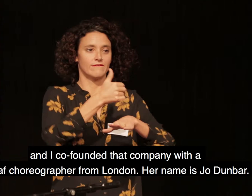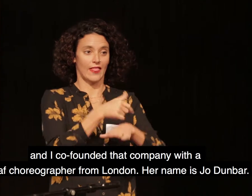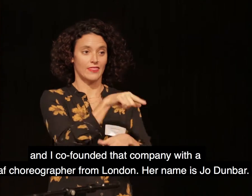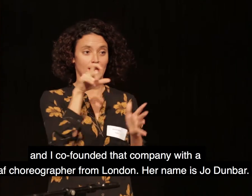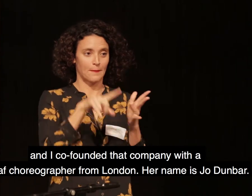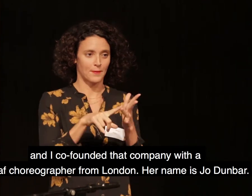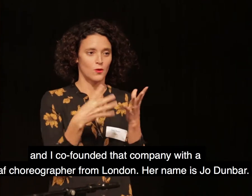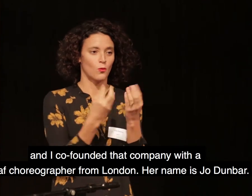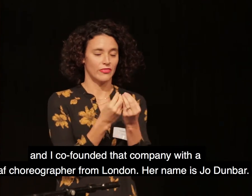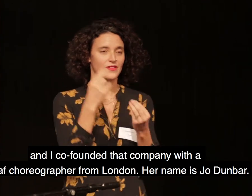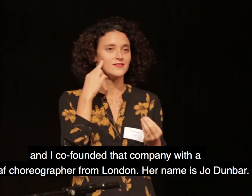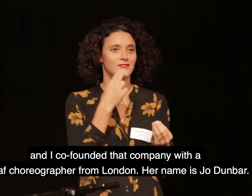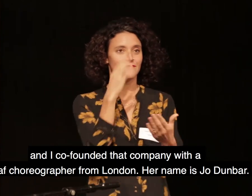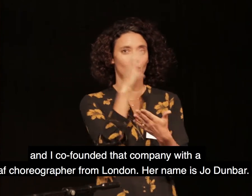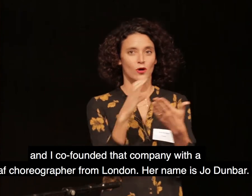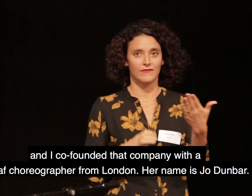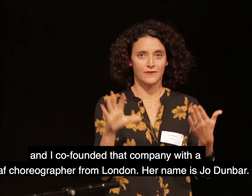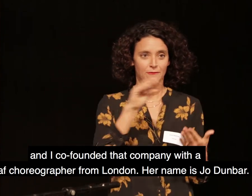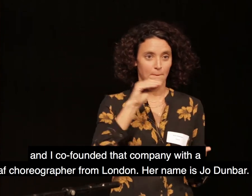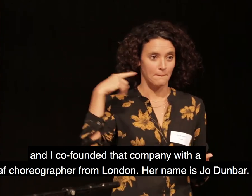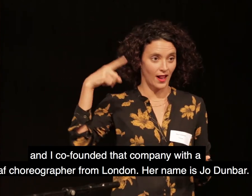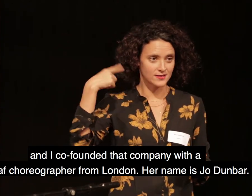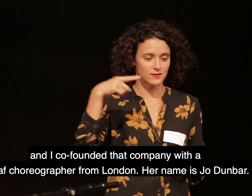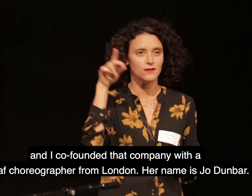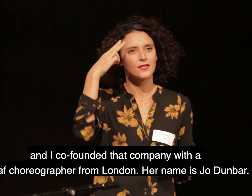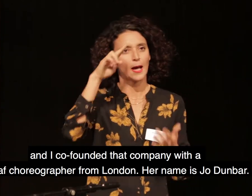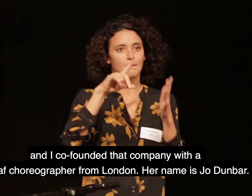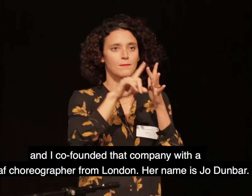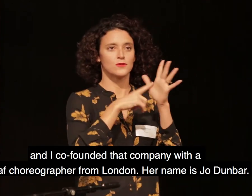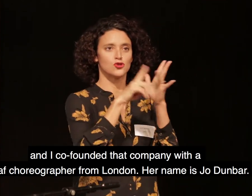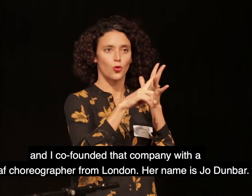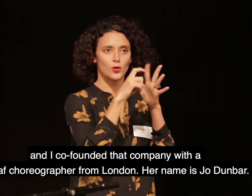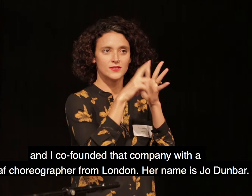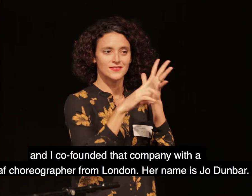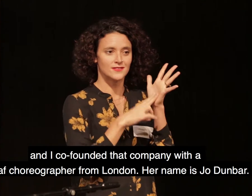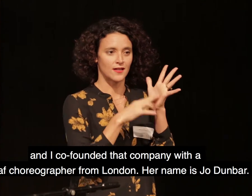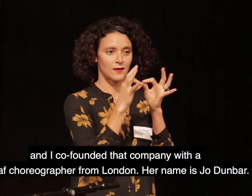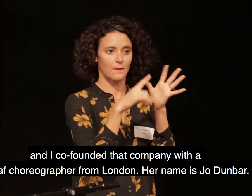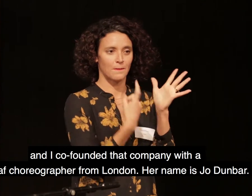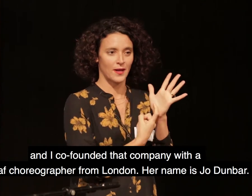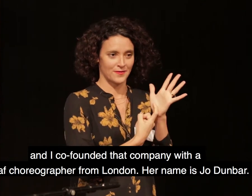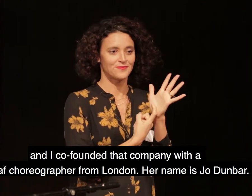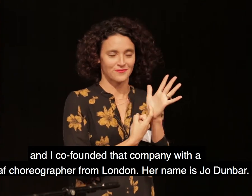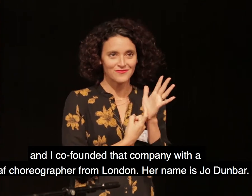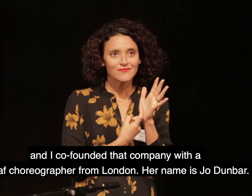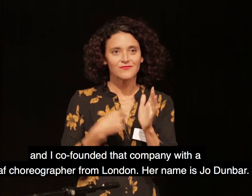2012. And I co-founded that company with a deaf choreographer from London. Her name is Jo Dunbar.